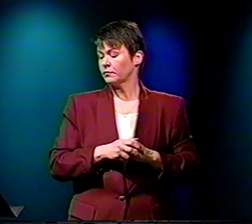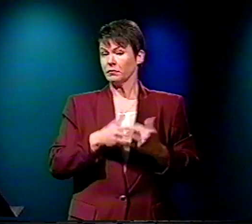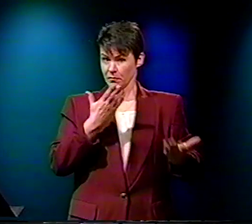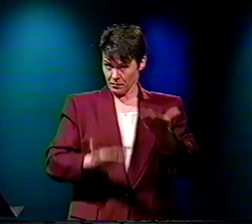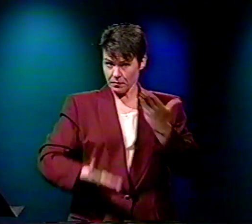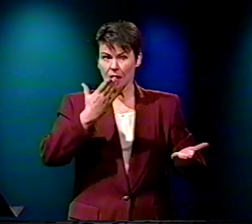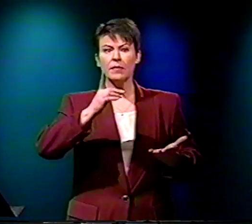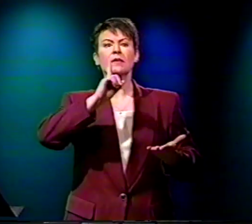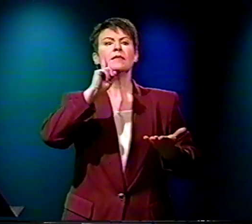happen.